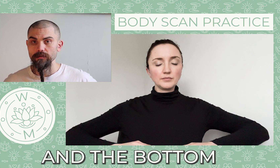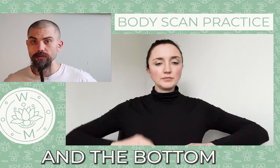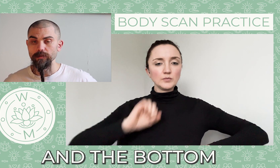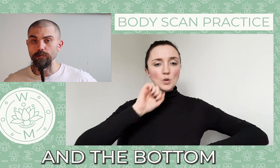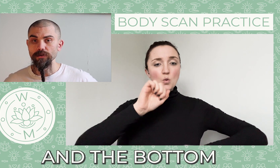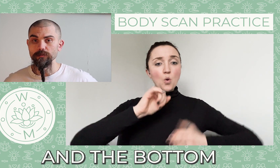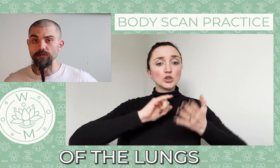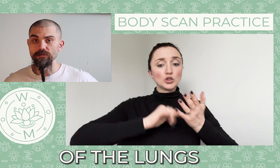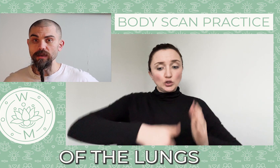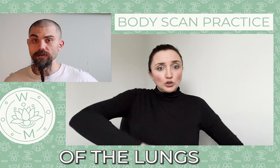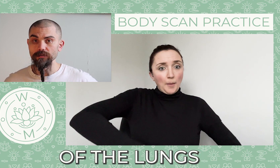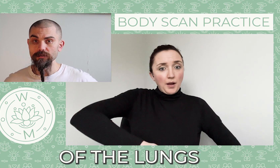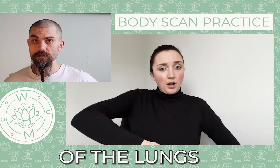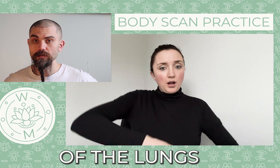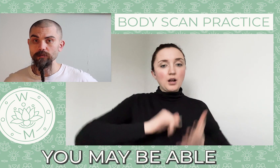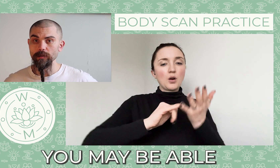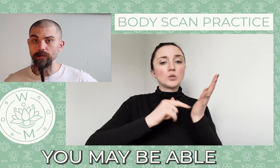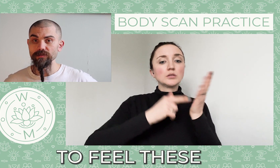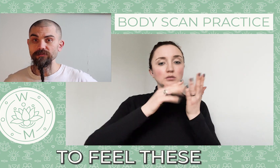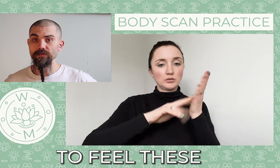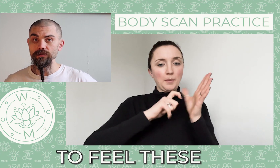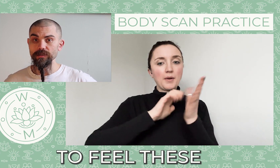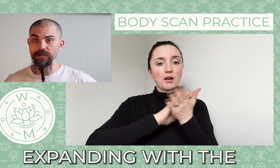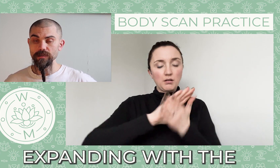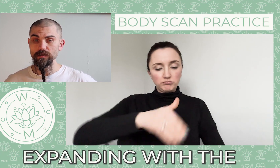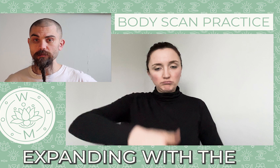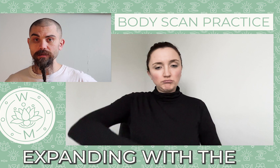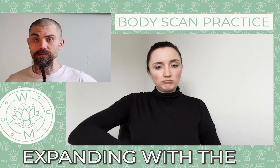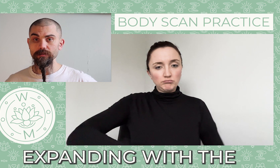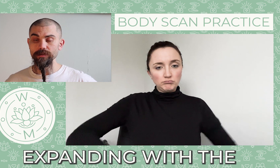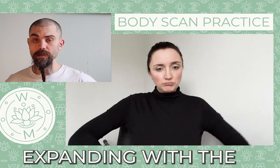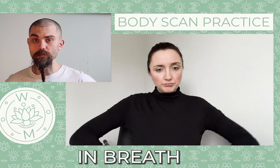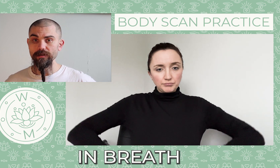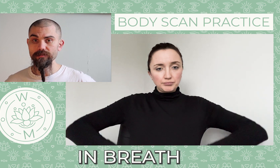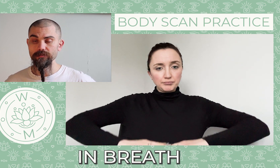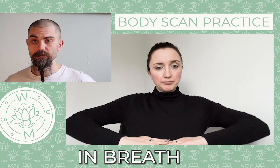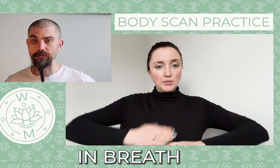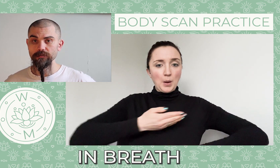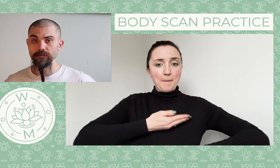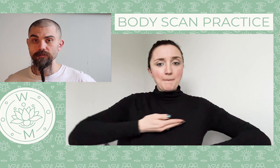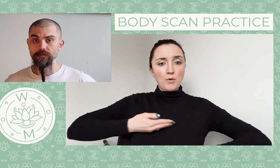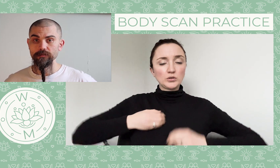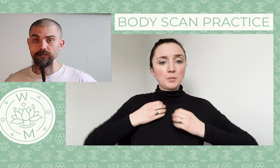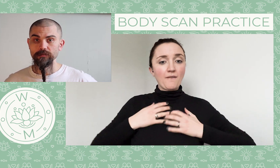and the bottom of the lungs. You may be able to feel these expanding with the in-breath